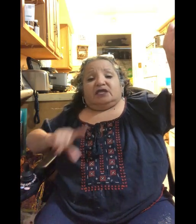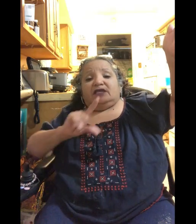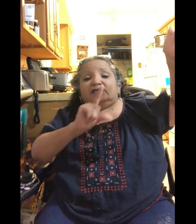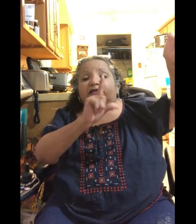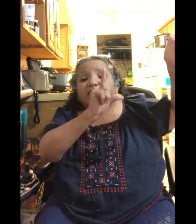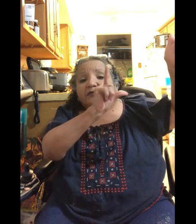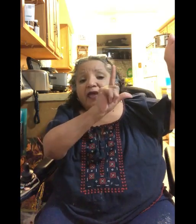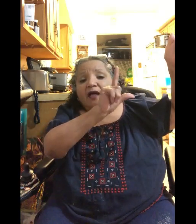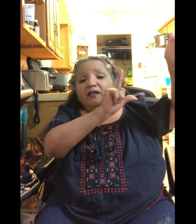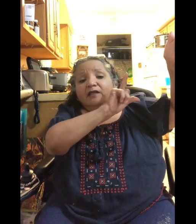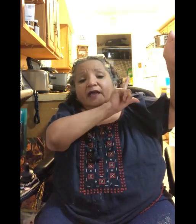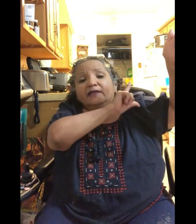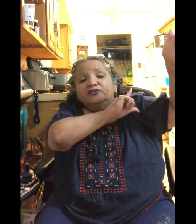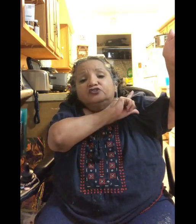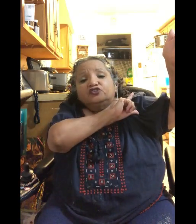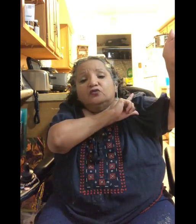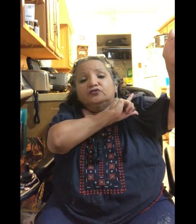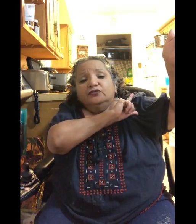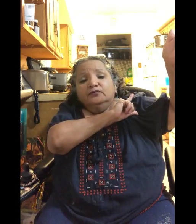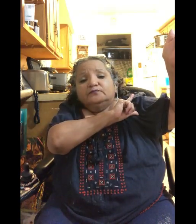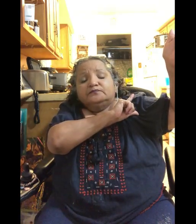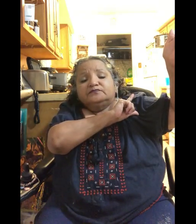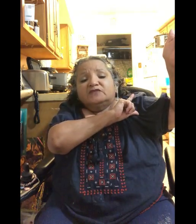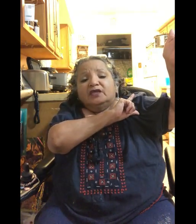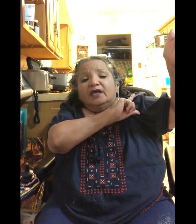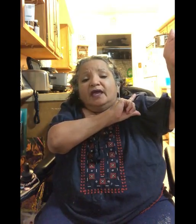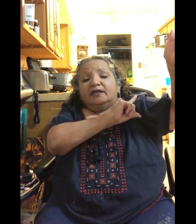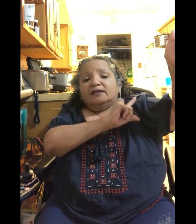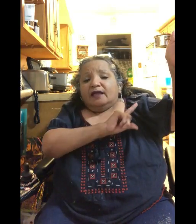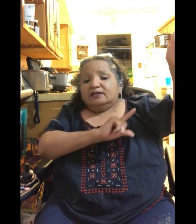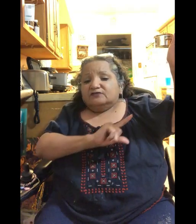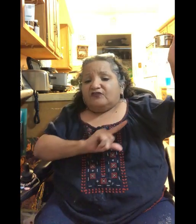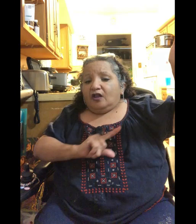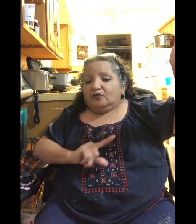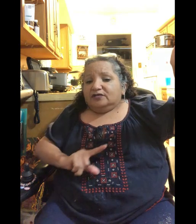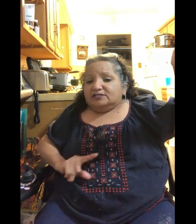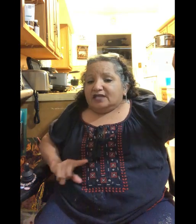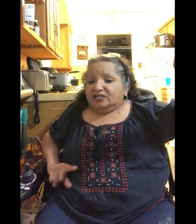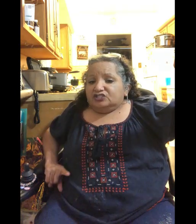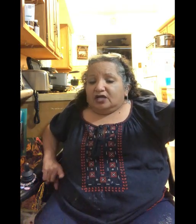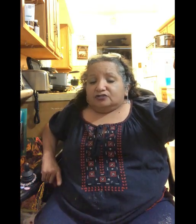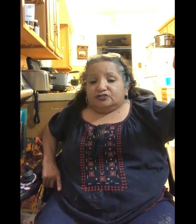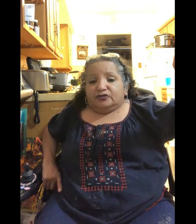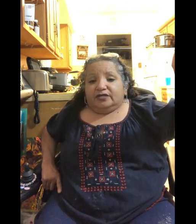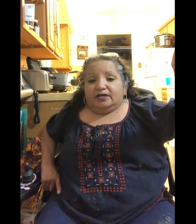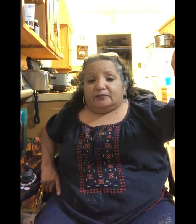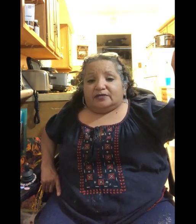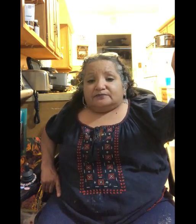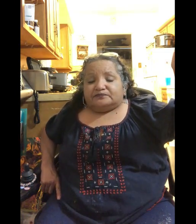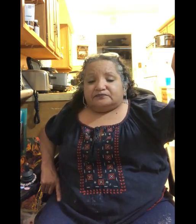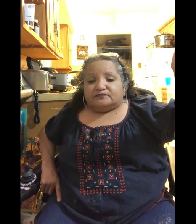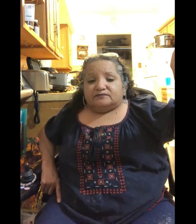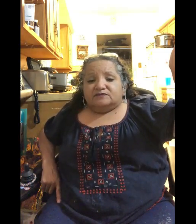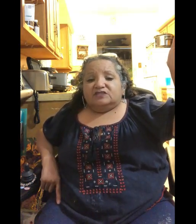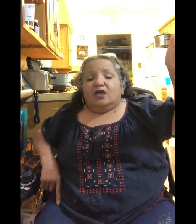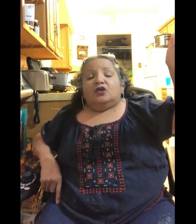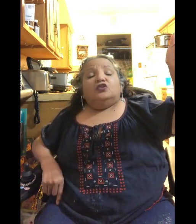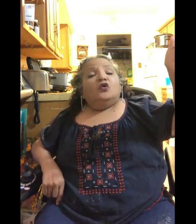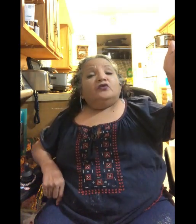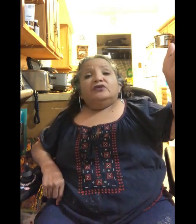Okay, the letter L at your shoulder and like following a sash down to your hip. Lord, there